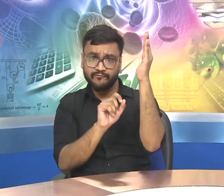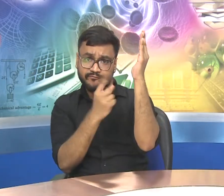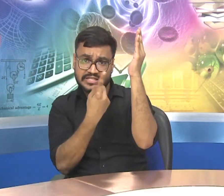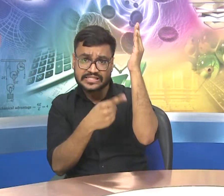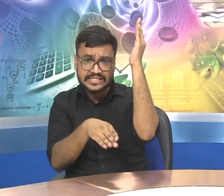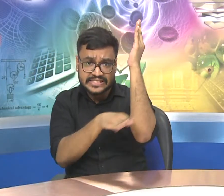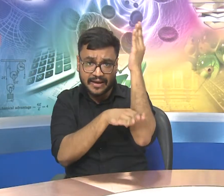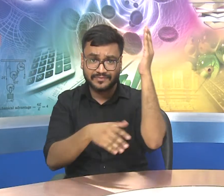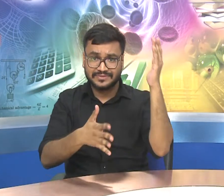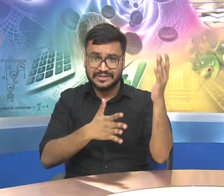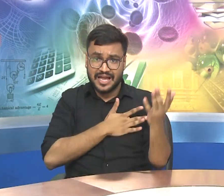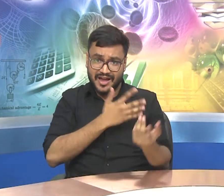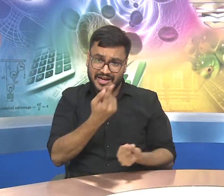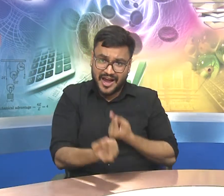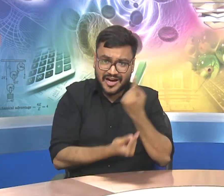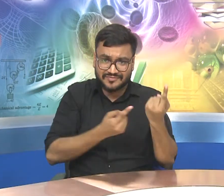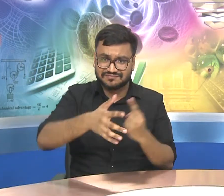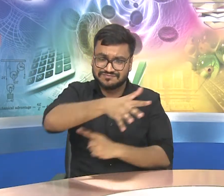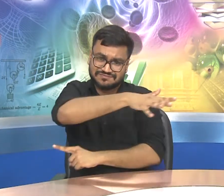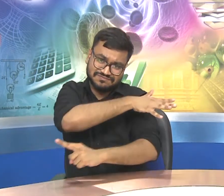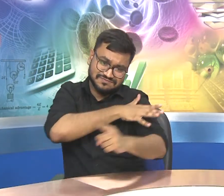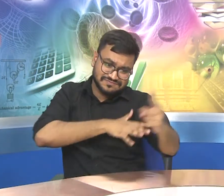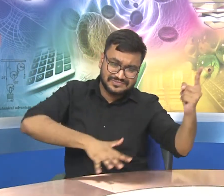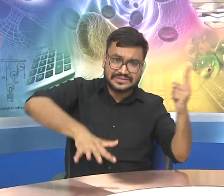In most terrestrial economic